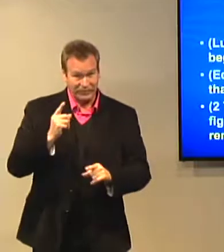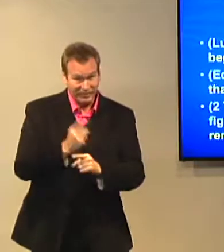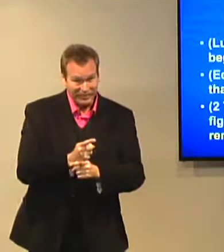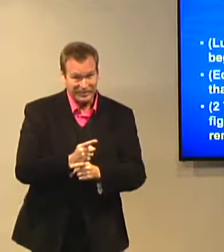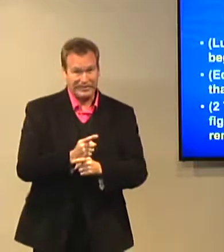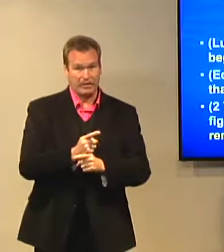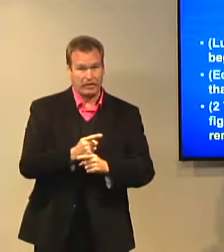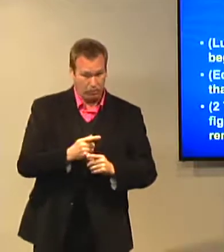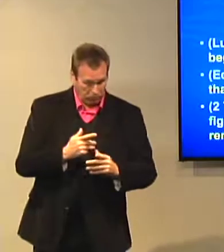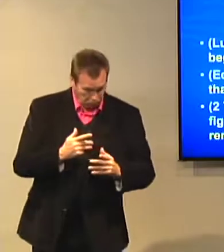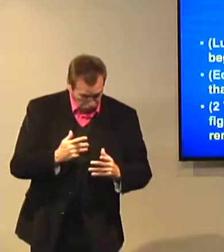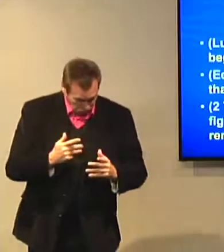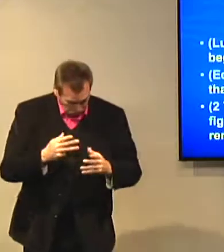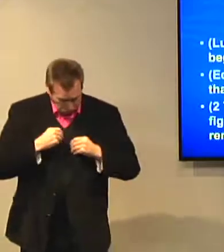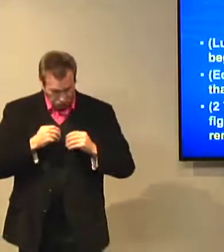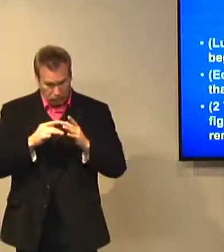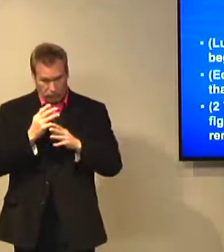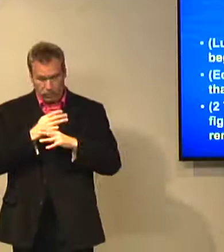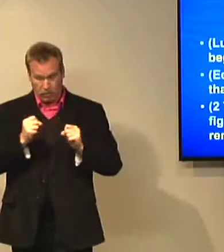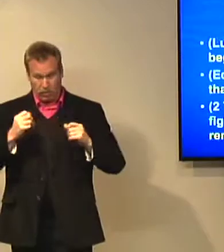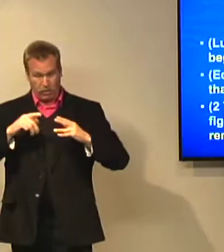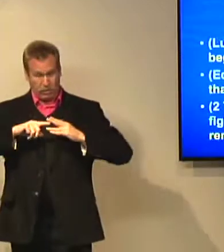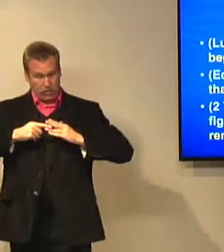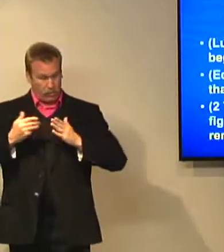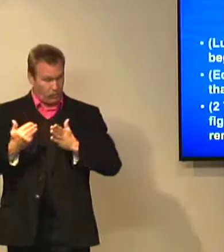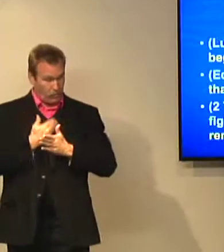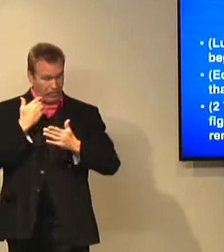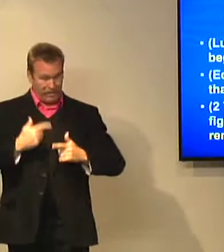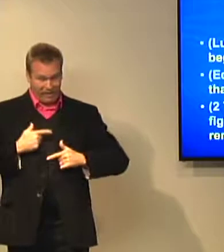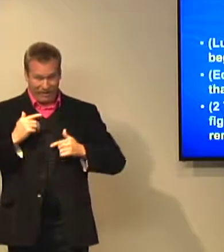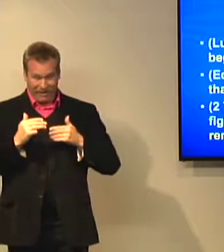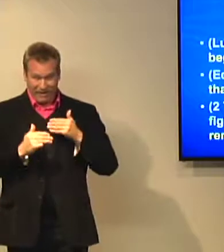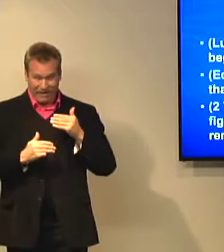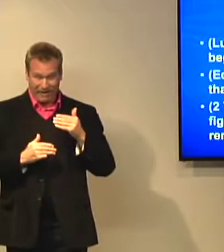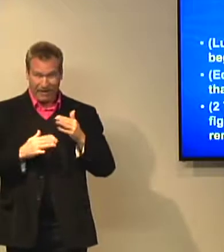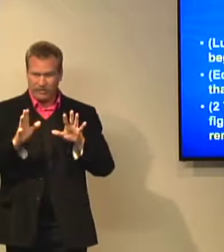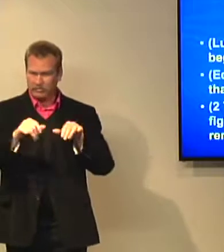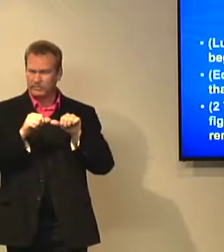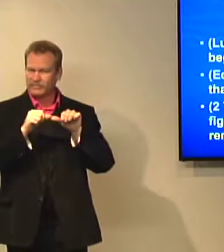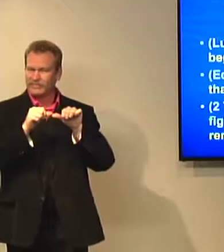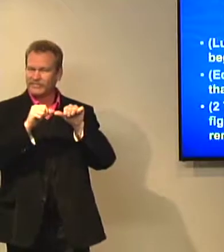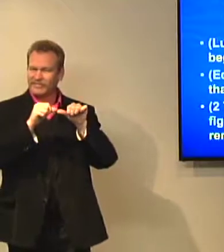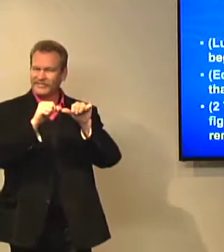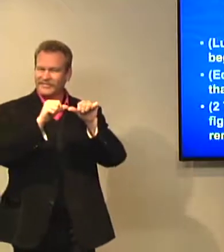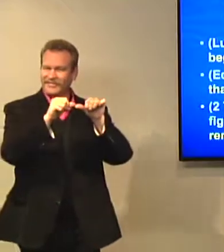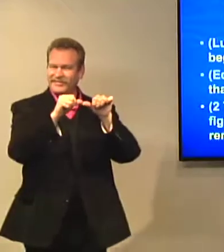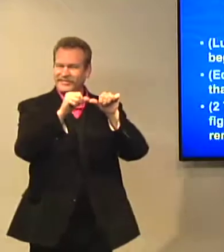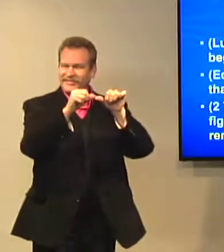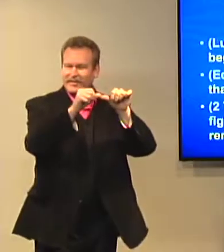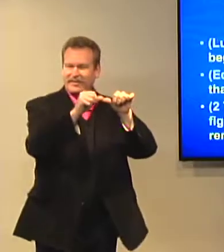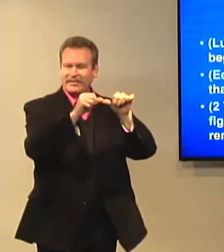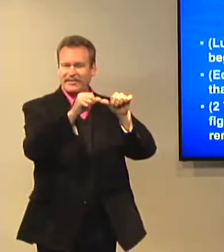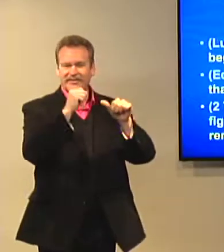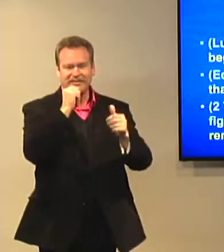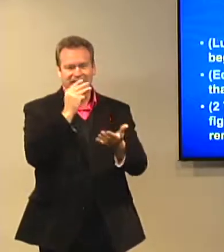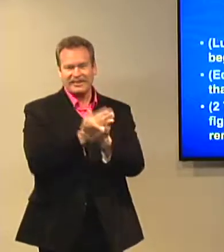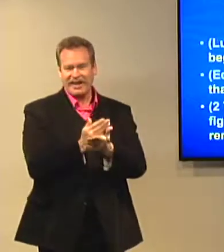So God's called you to become a Christian, right? To become a follower of Jesus. You're saved. You're starting this new life. And now you need to continue it to completion.